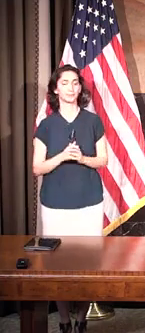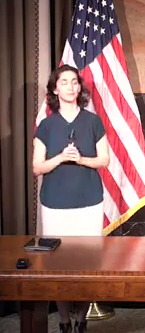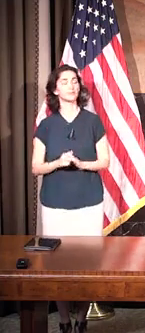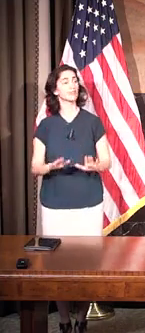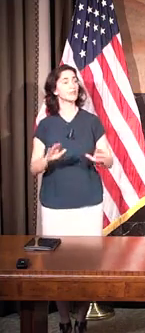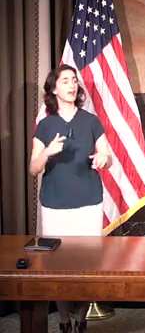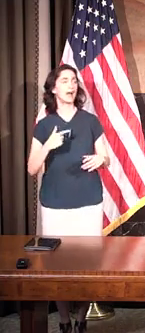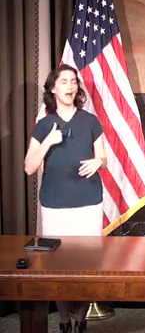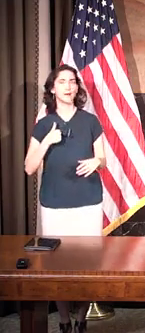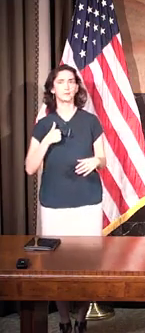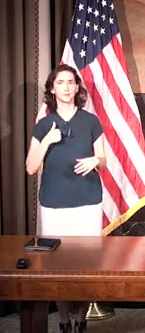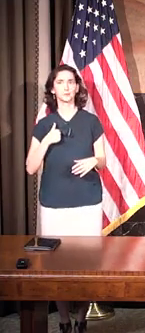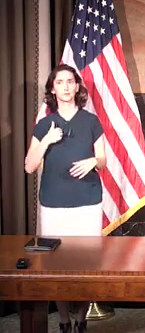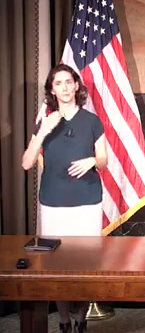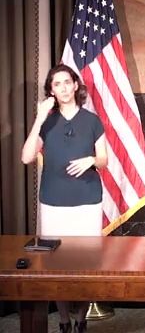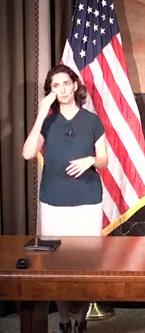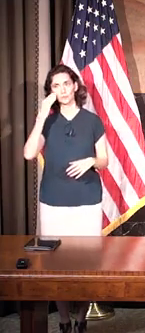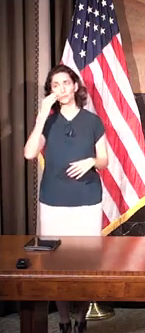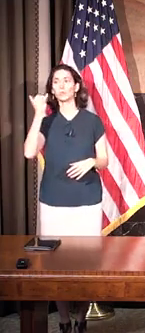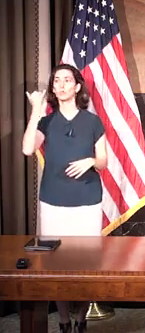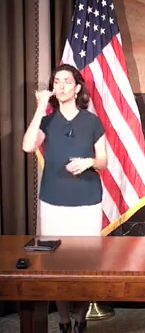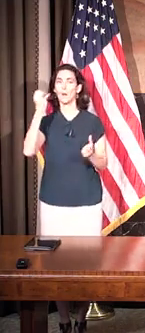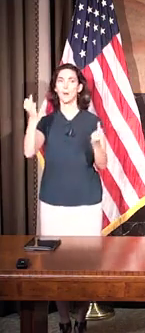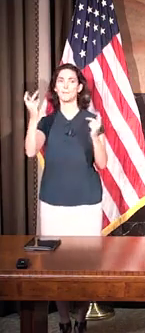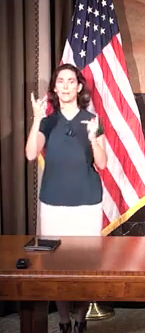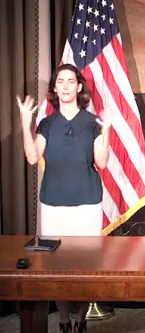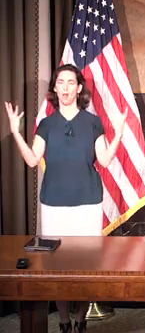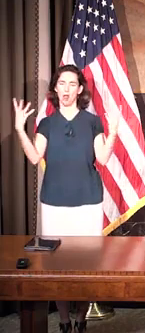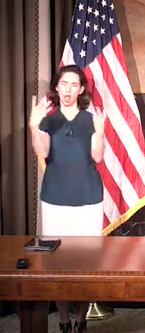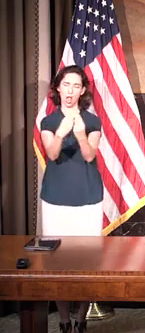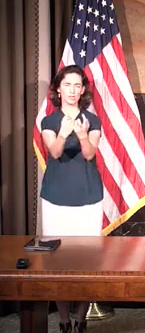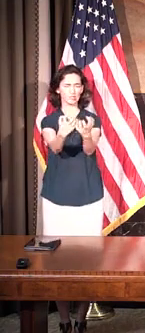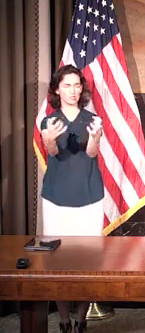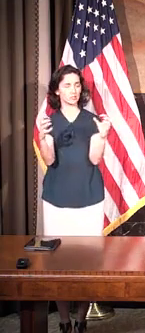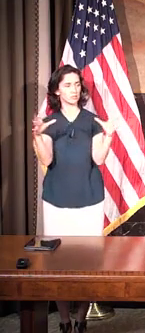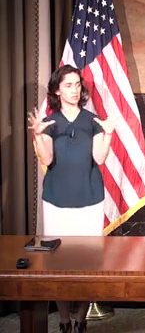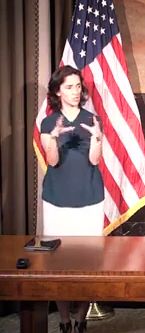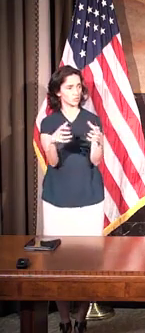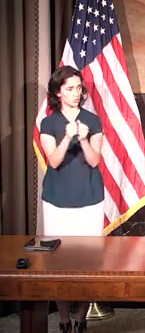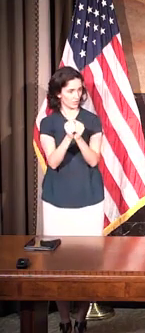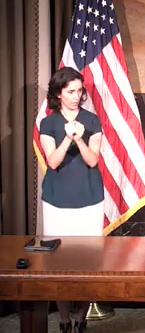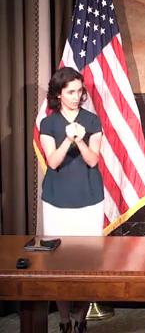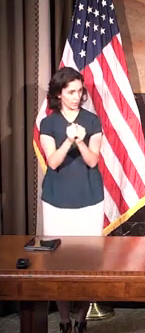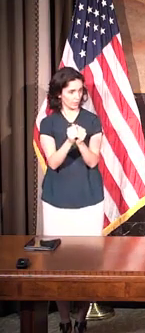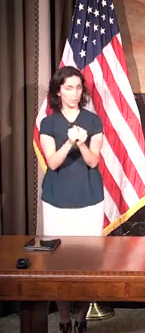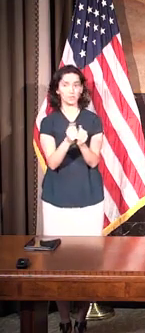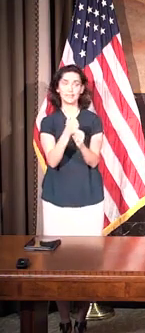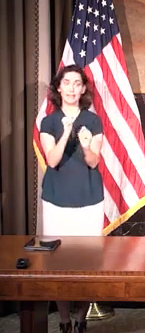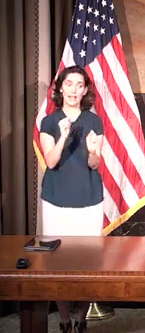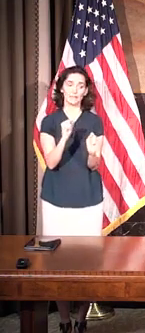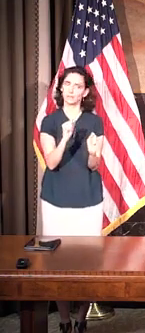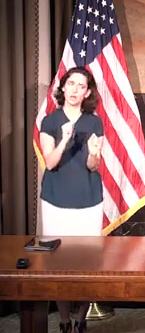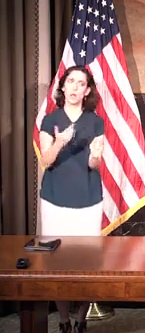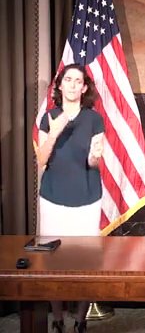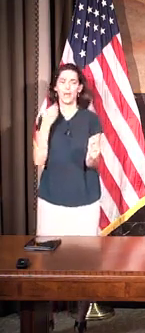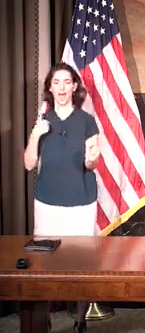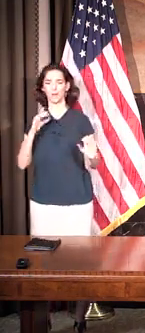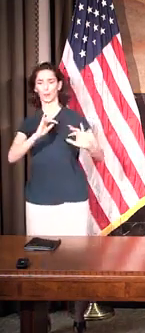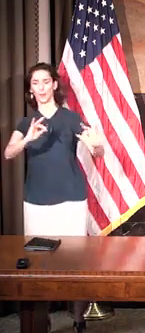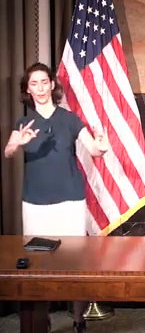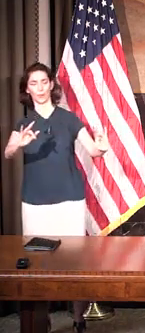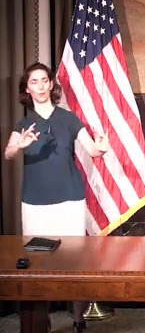aware that if you have a large number of people who are gathered together, that's not as safe as if you don't have that. But if